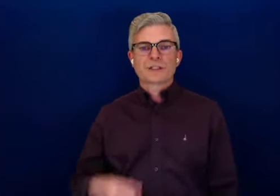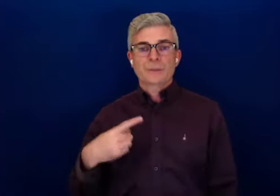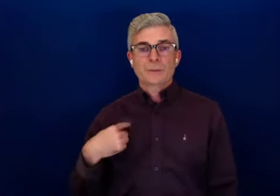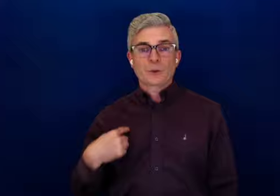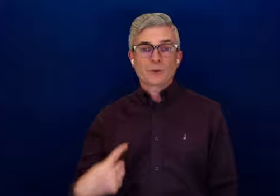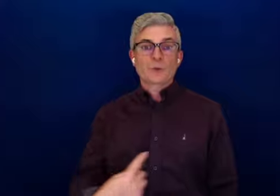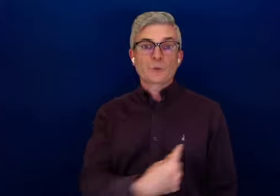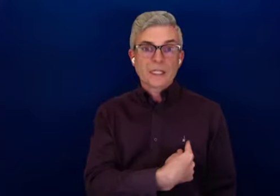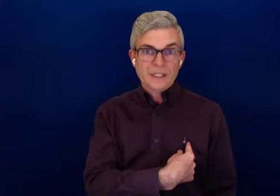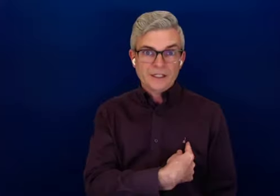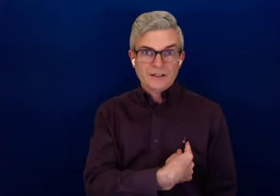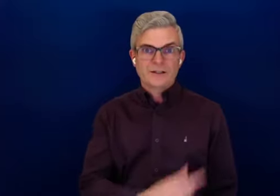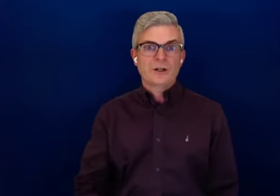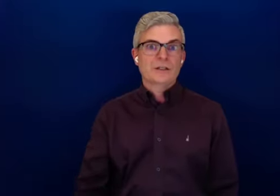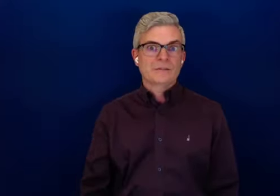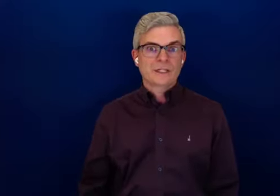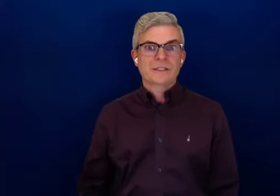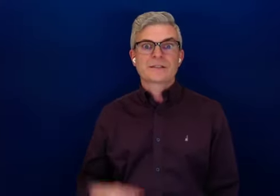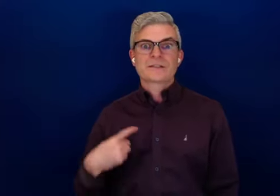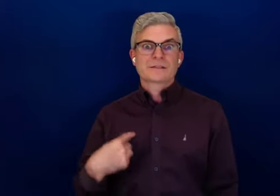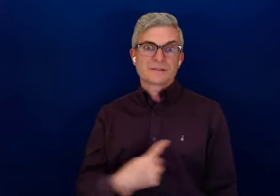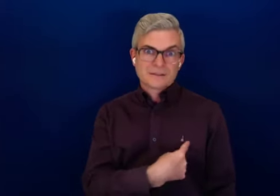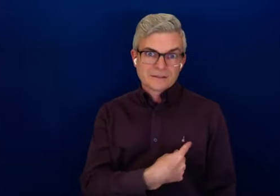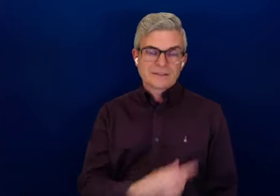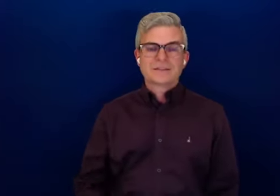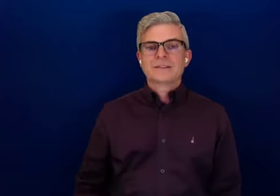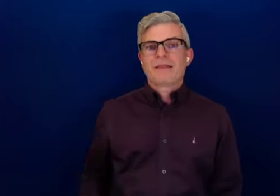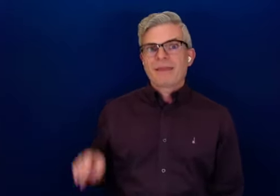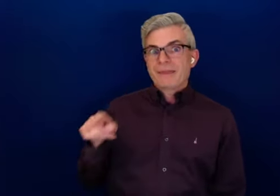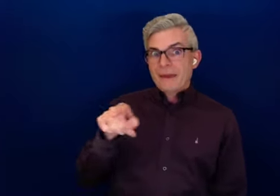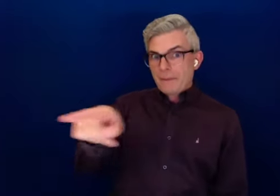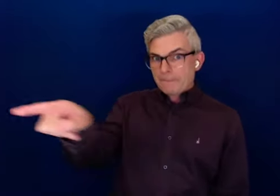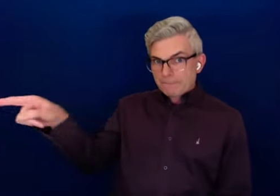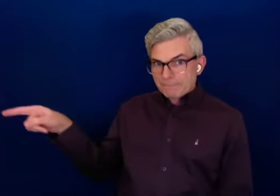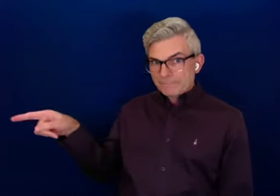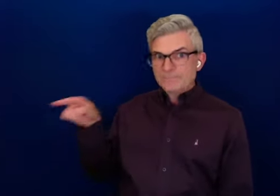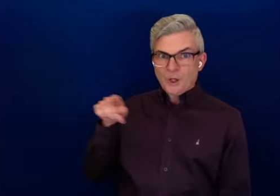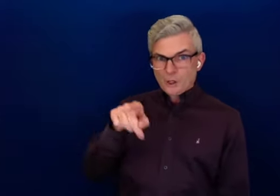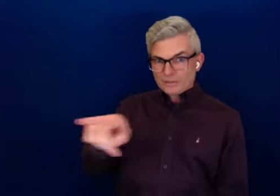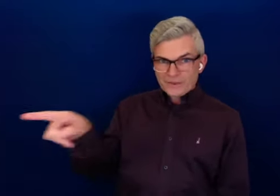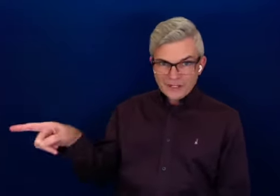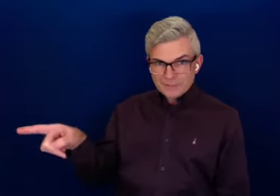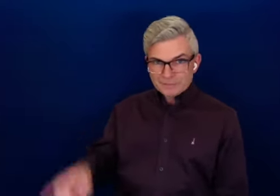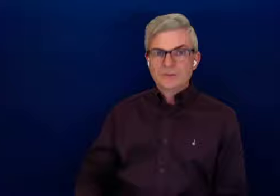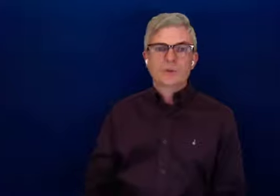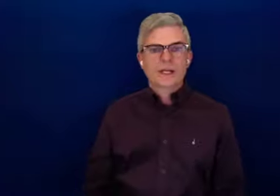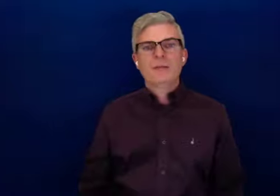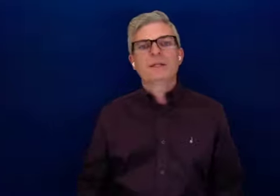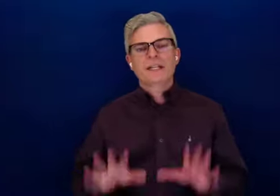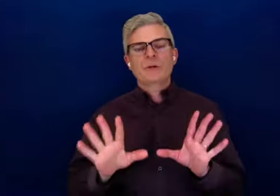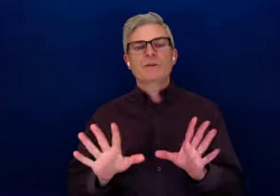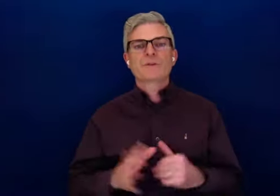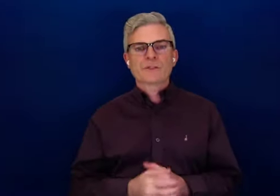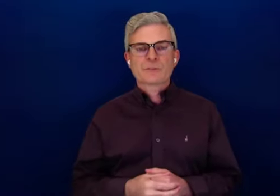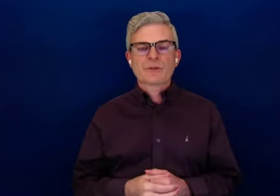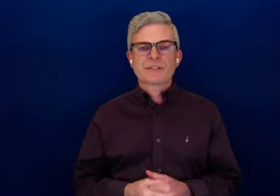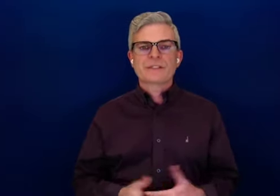can be plural, we, all of us, them, all of them, okay? But anyway, first person